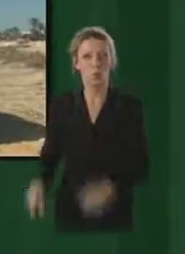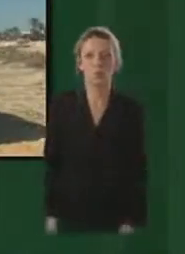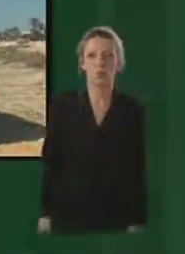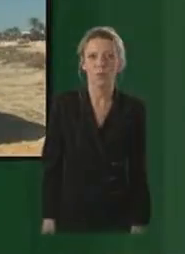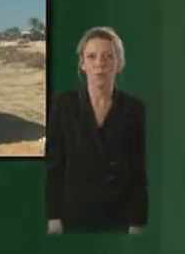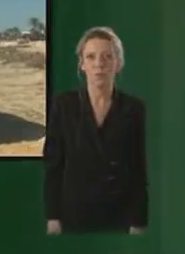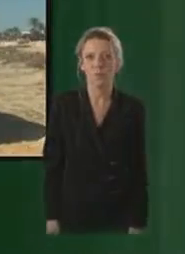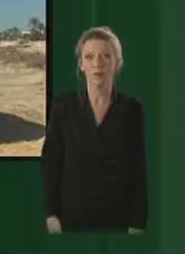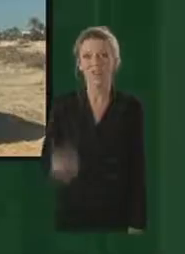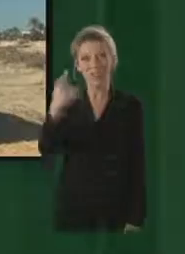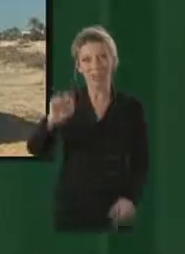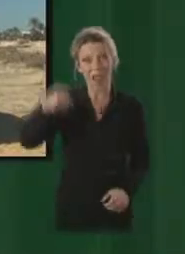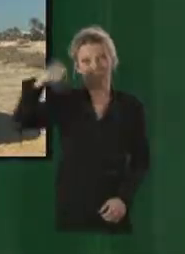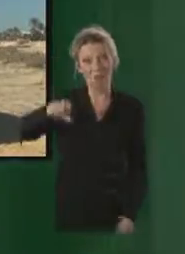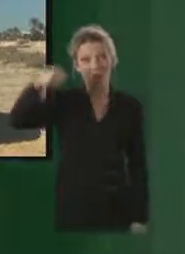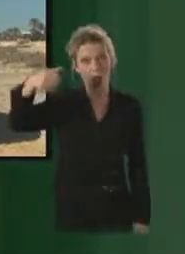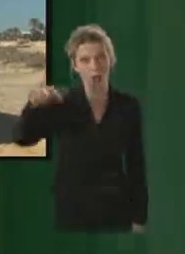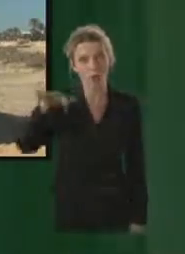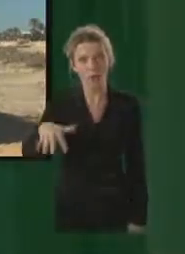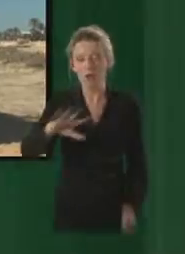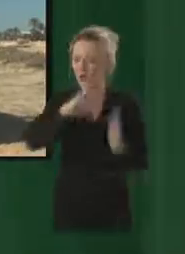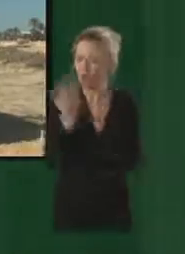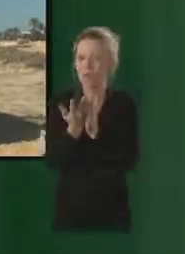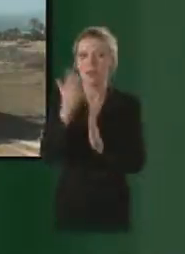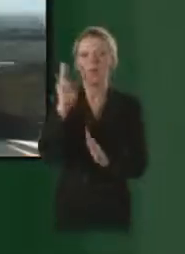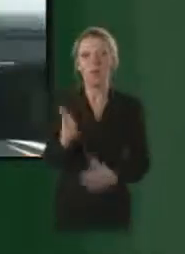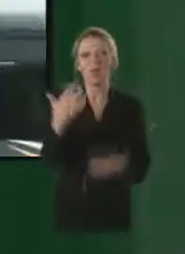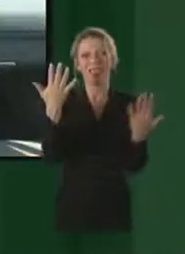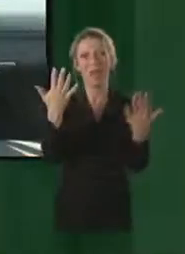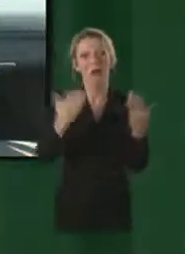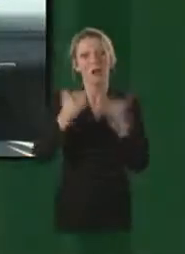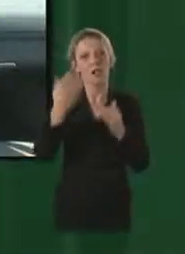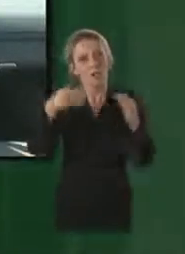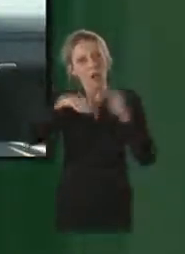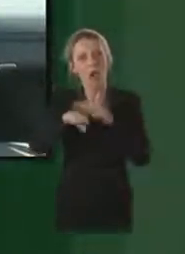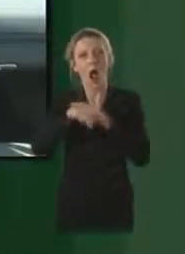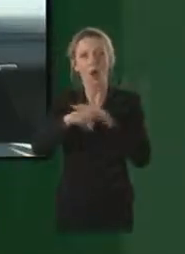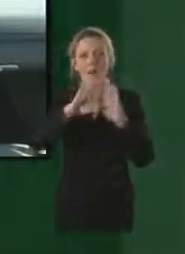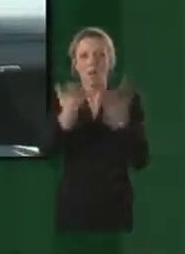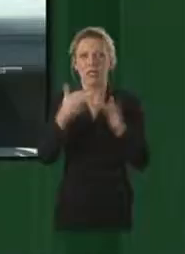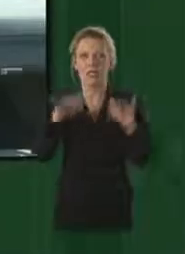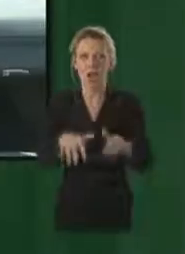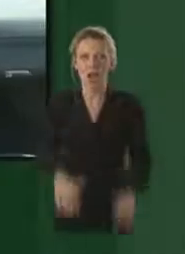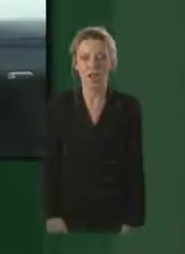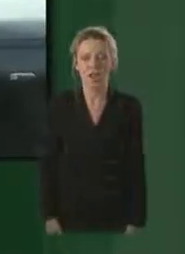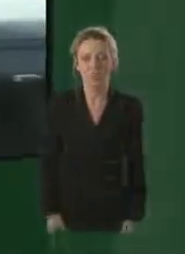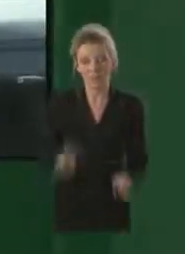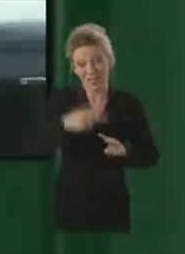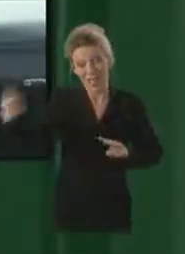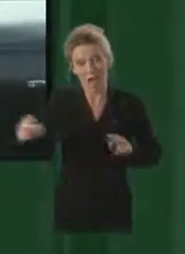The two storage compartments in the Cayman hold up to 410 liters of cargo. All of the standard steering wheels on the new models are